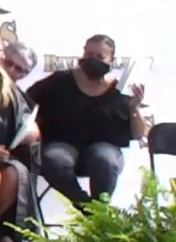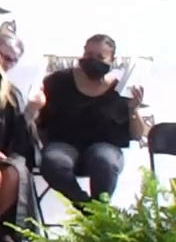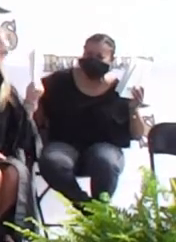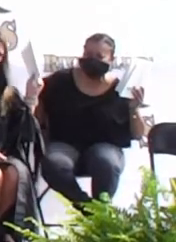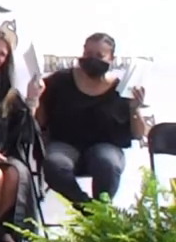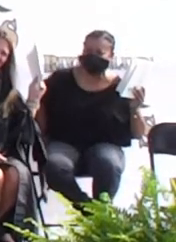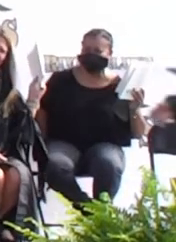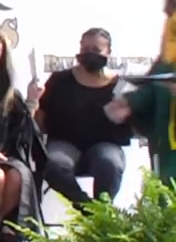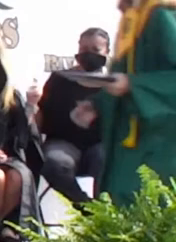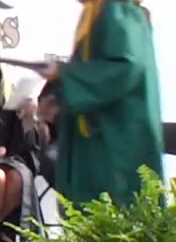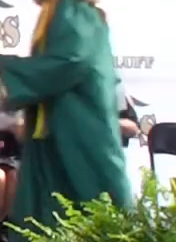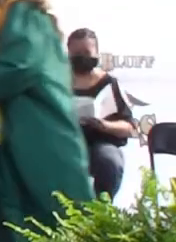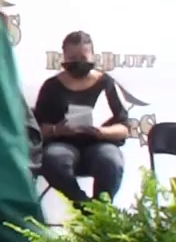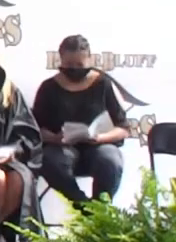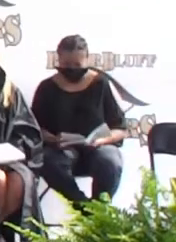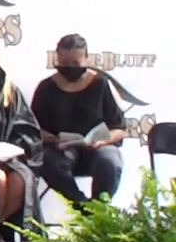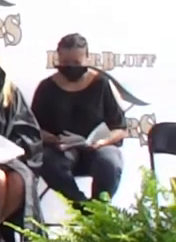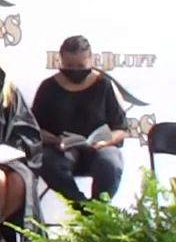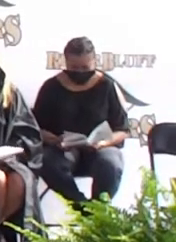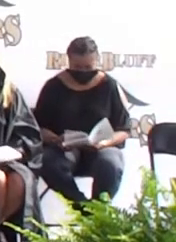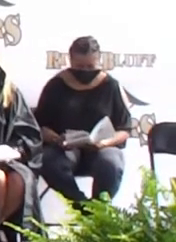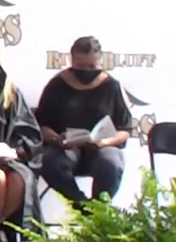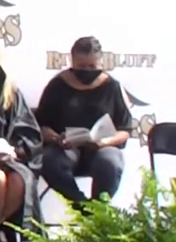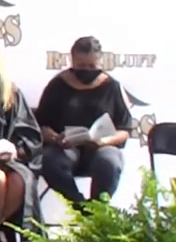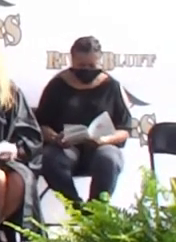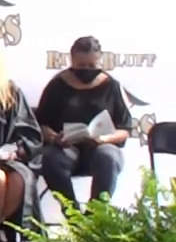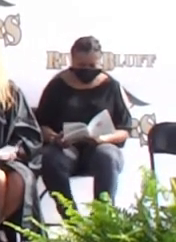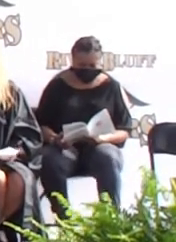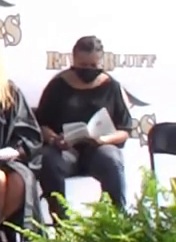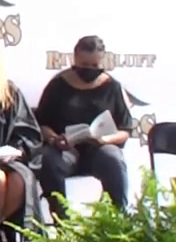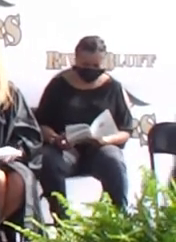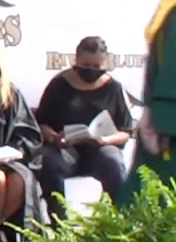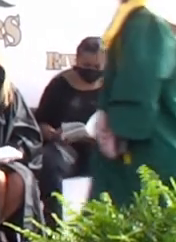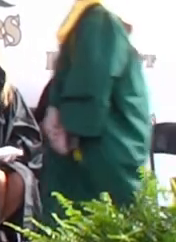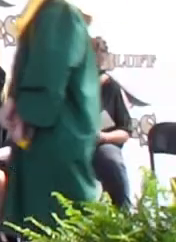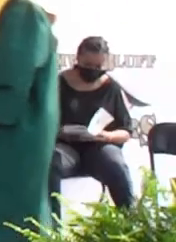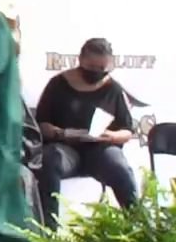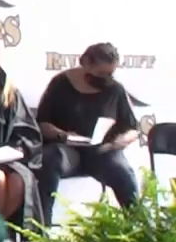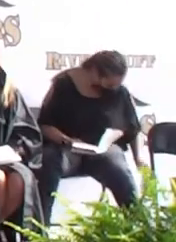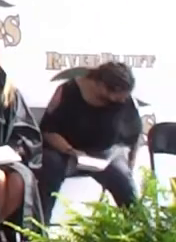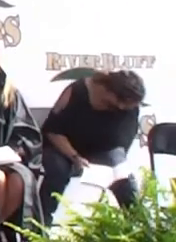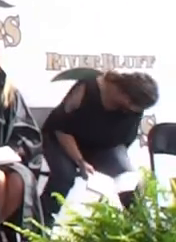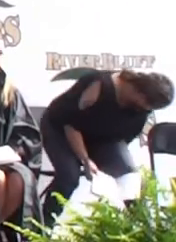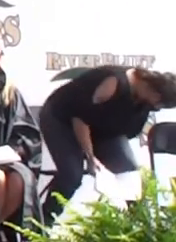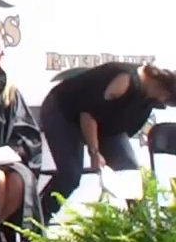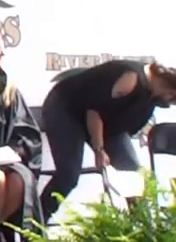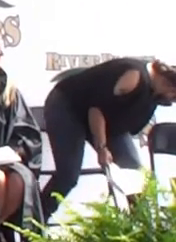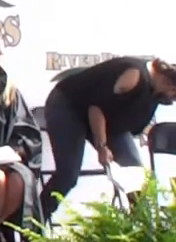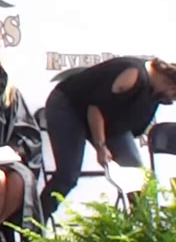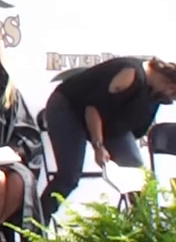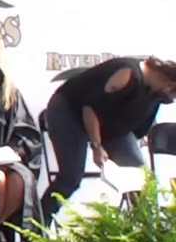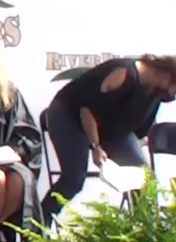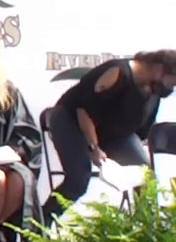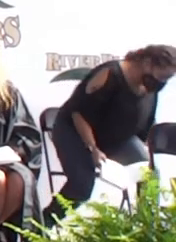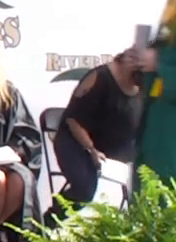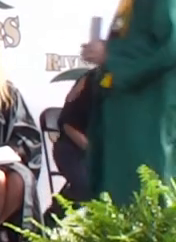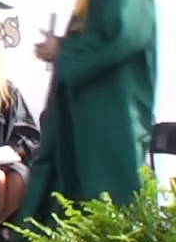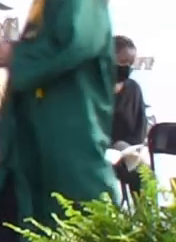Nicole Harley. Jasmine McKinney Jeffers. David Jang, honor